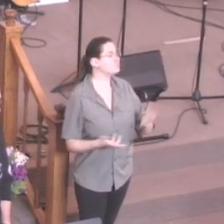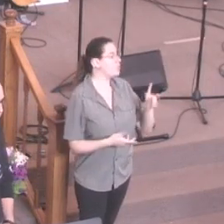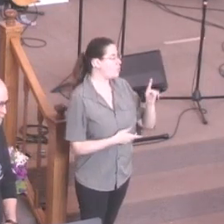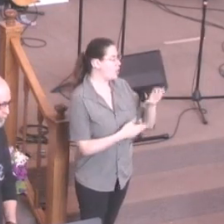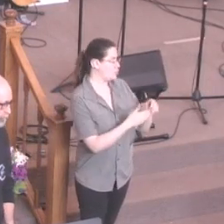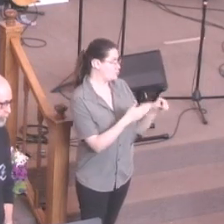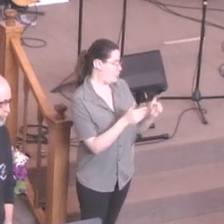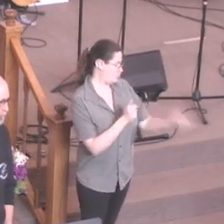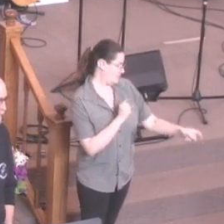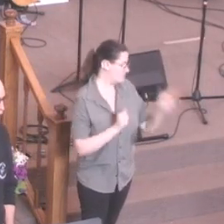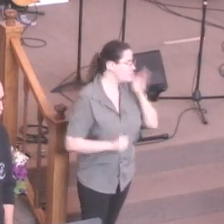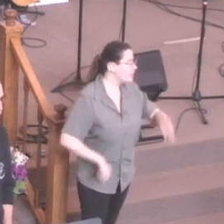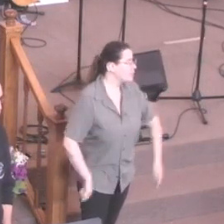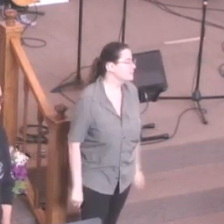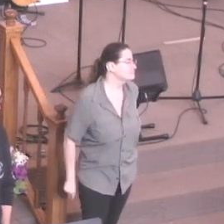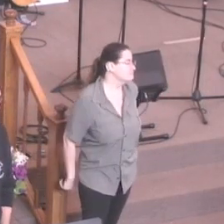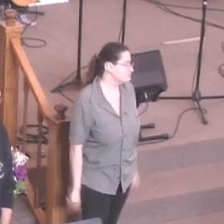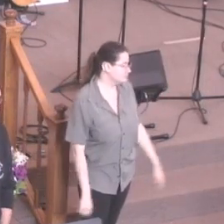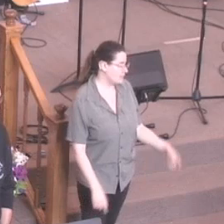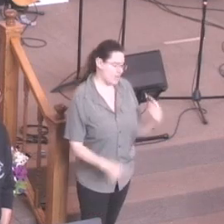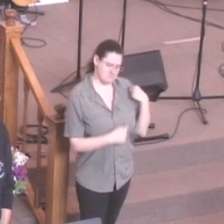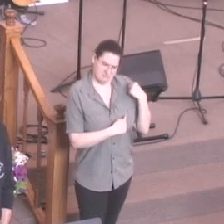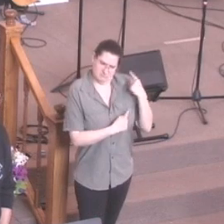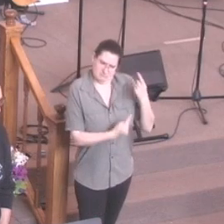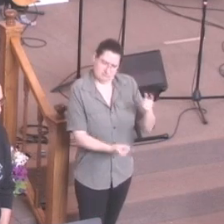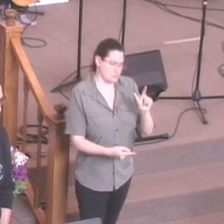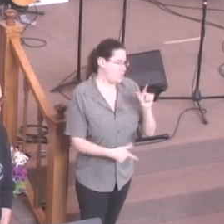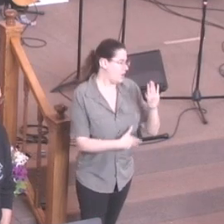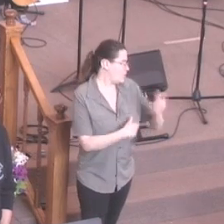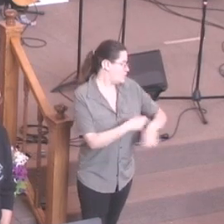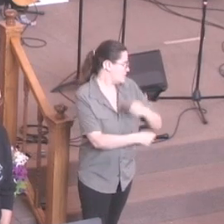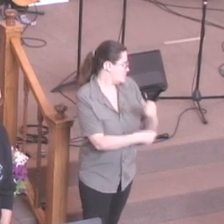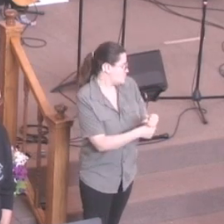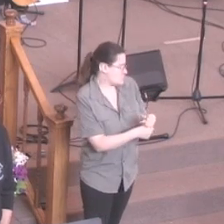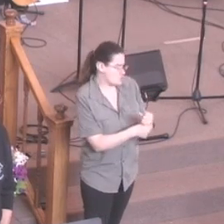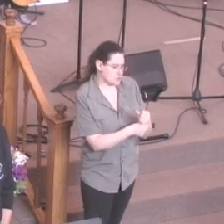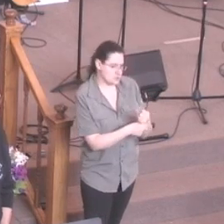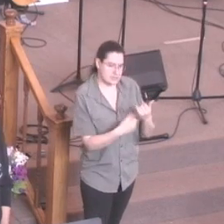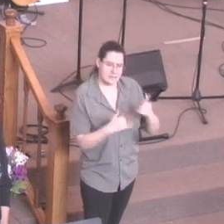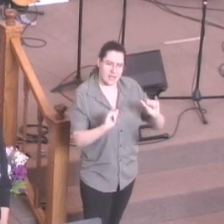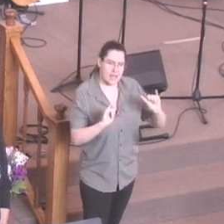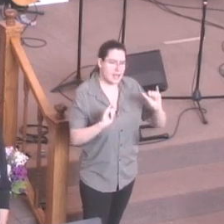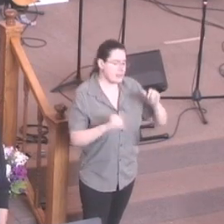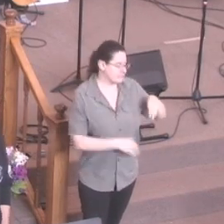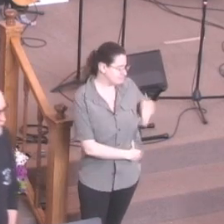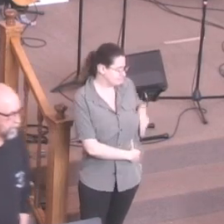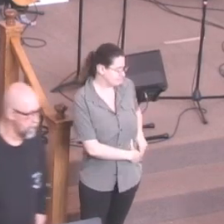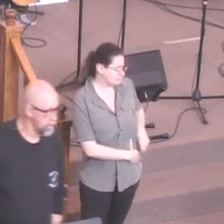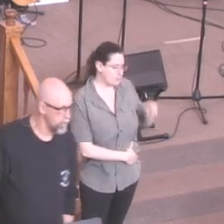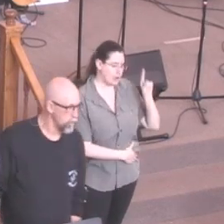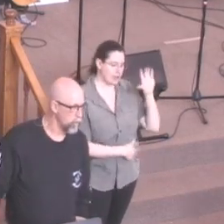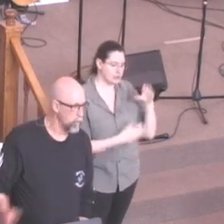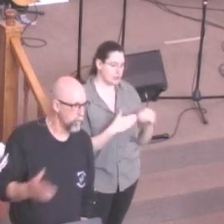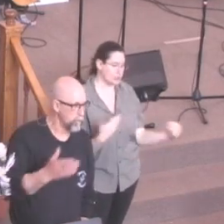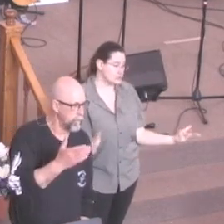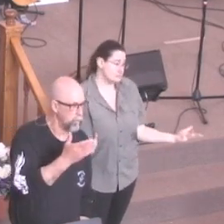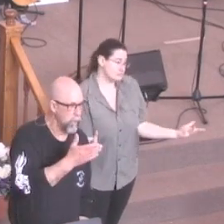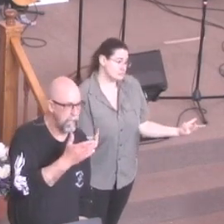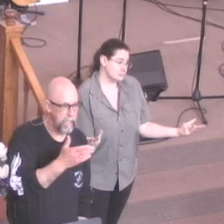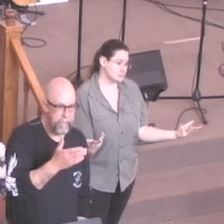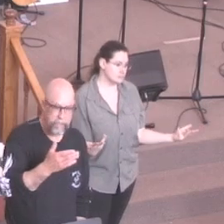cash. So I've been doing this for 24 years. I have still got my $100 in my pocket. So